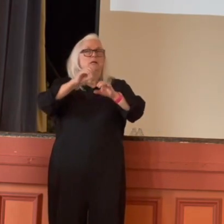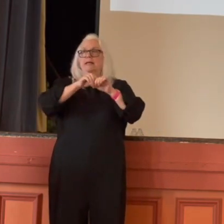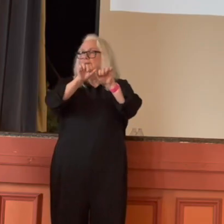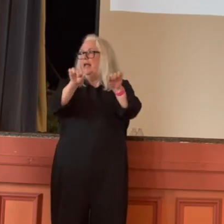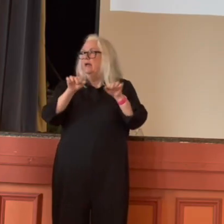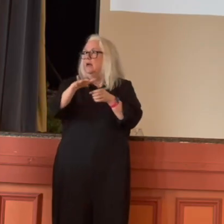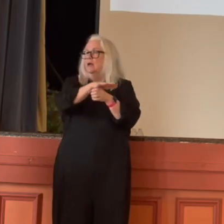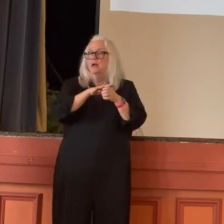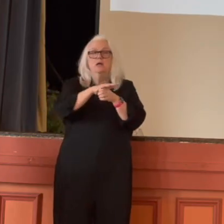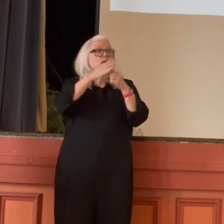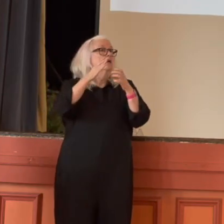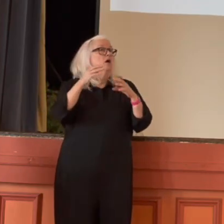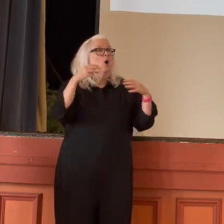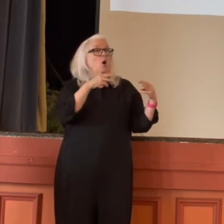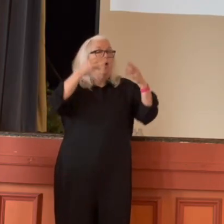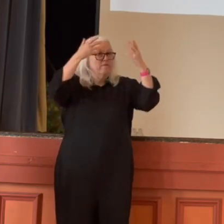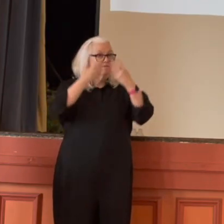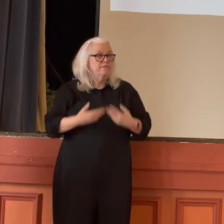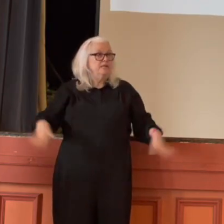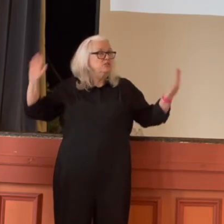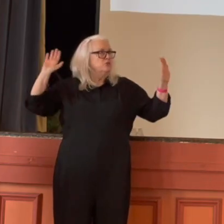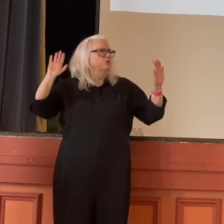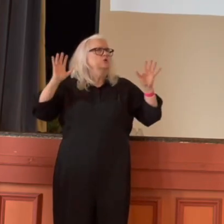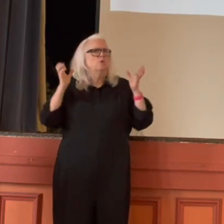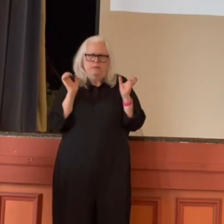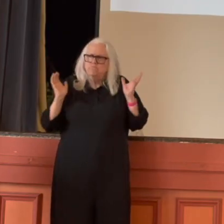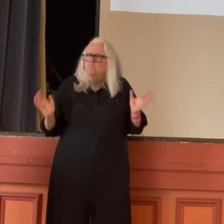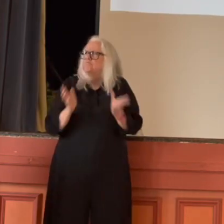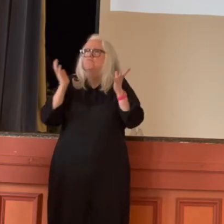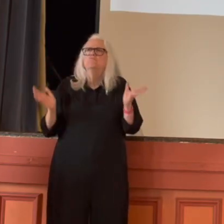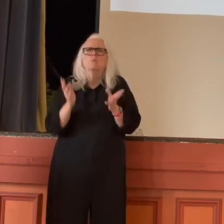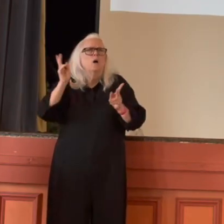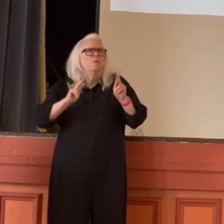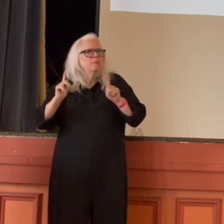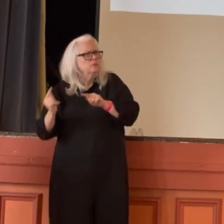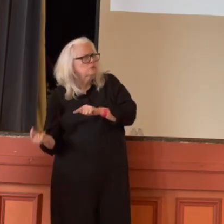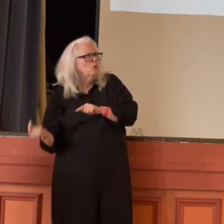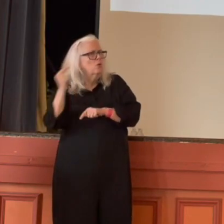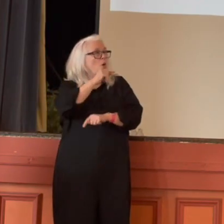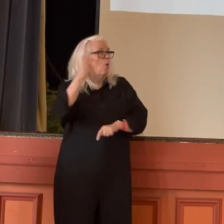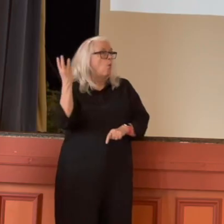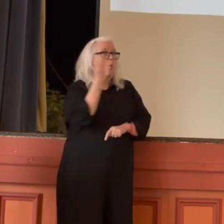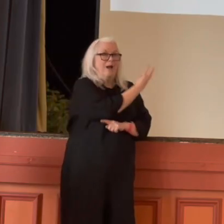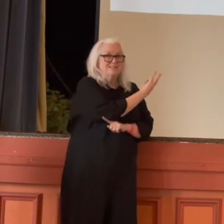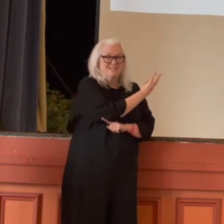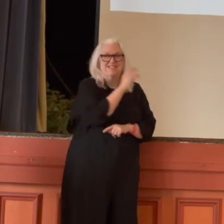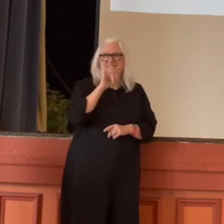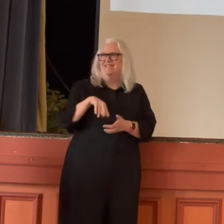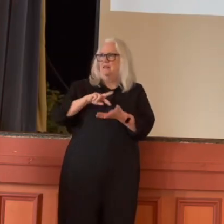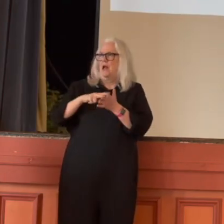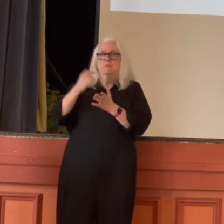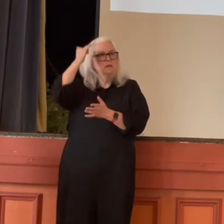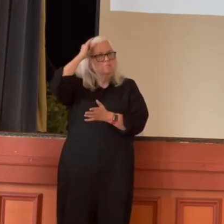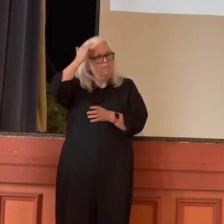there was a big push towards westward expansion. And so Buffalo became a major hub right after